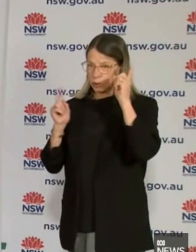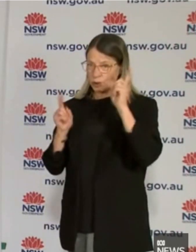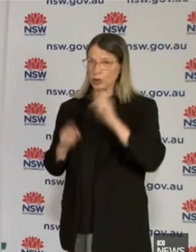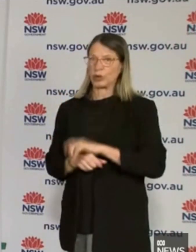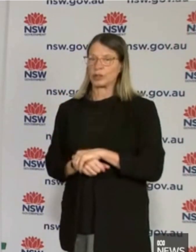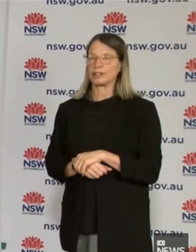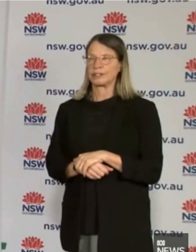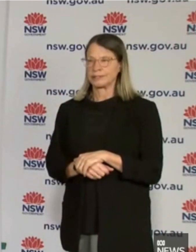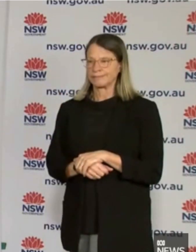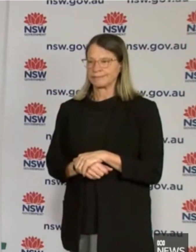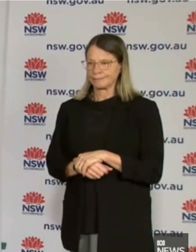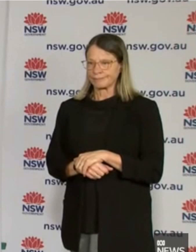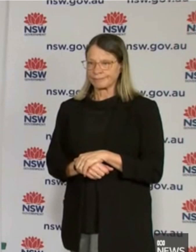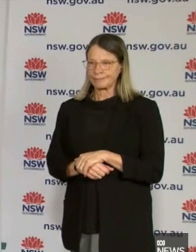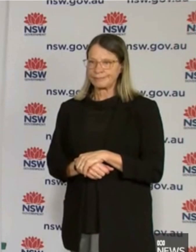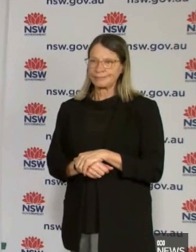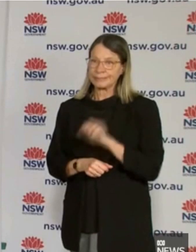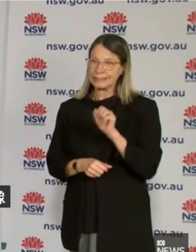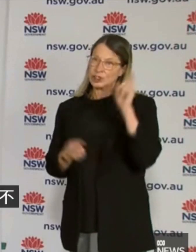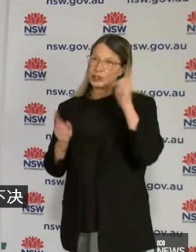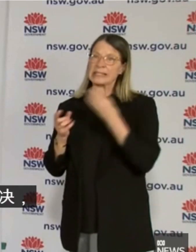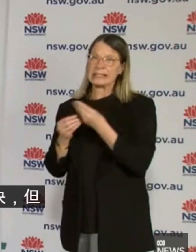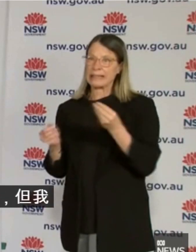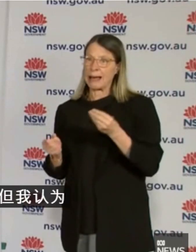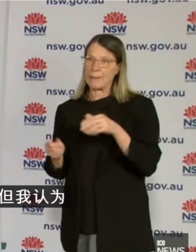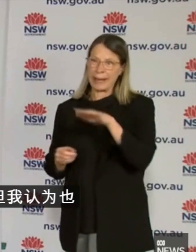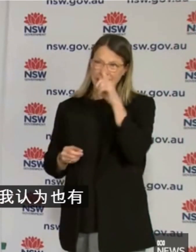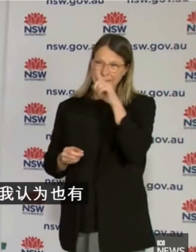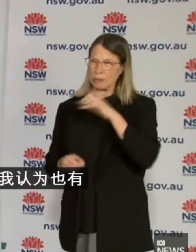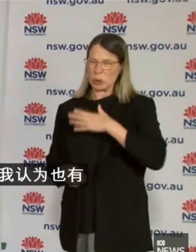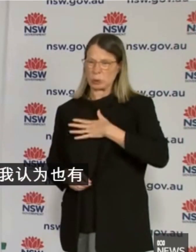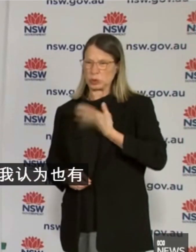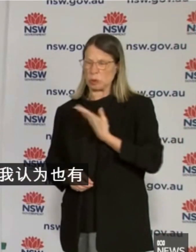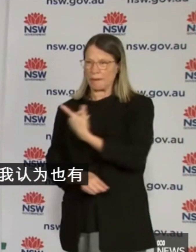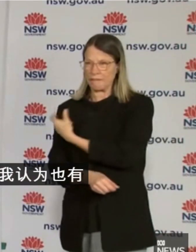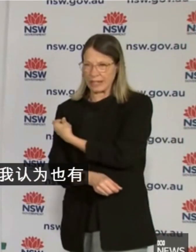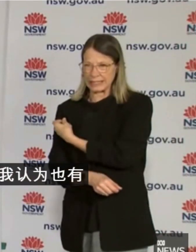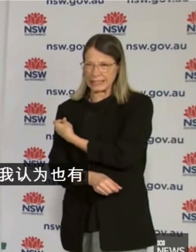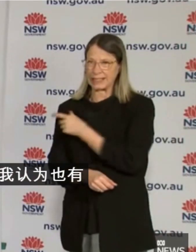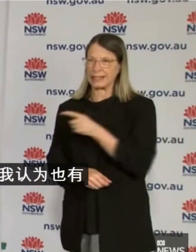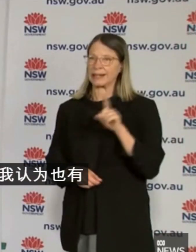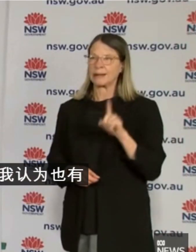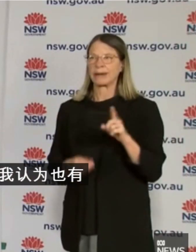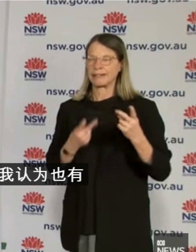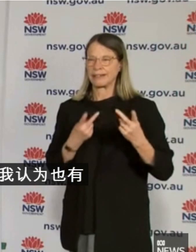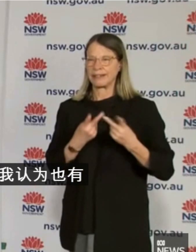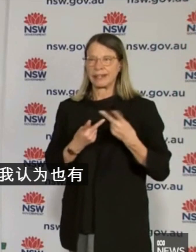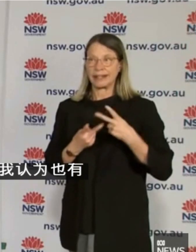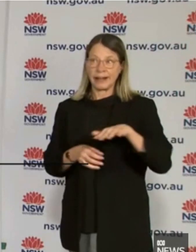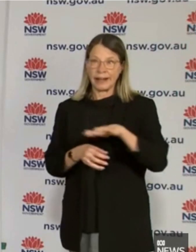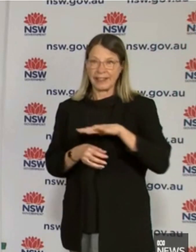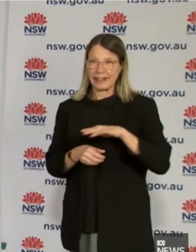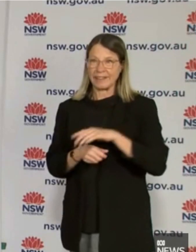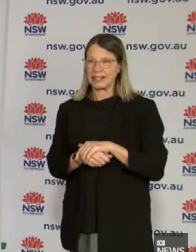there is a concern about the hesitancy in some areas, but there's also, I think, a genuine concern that in some areas